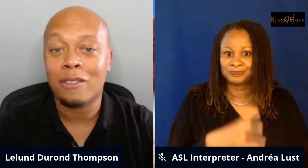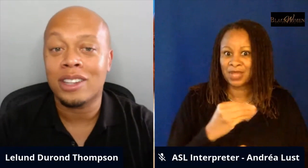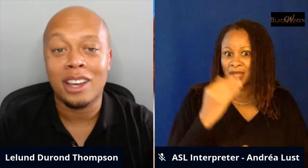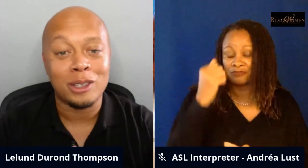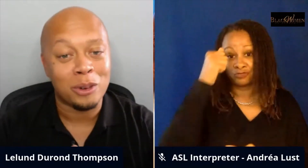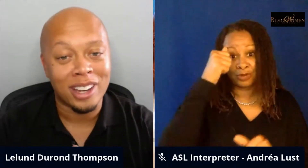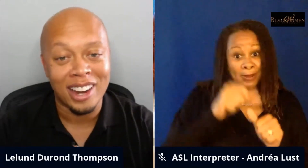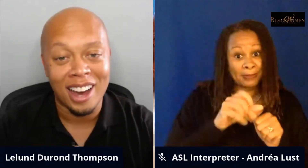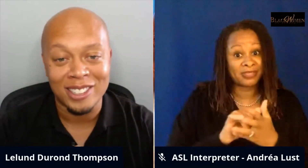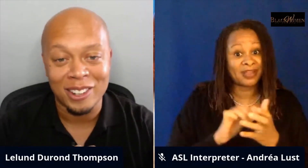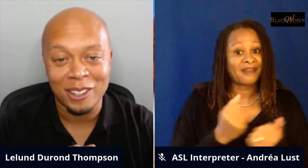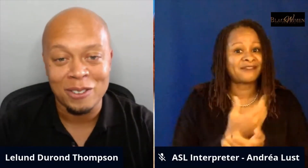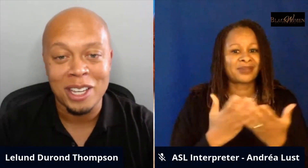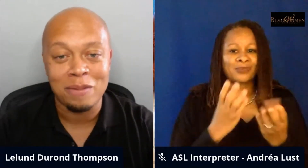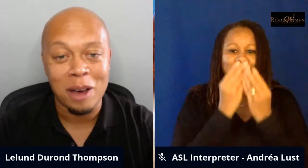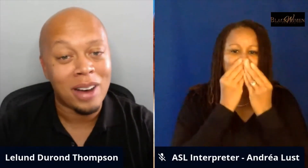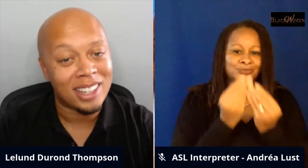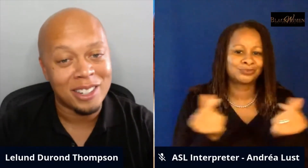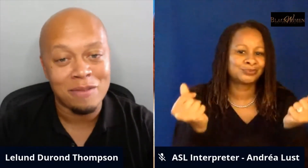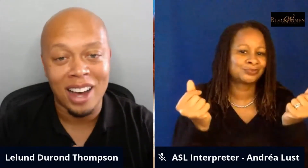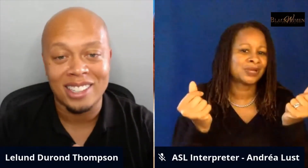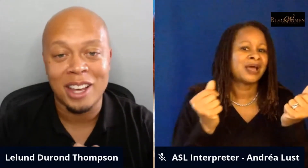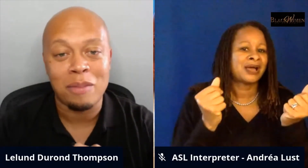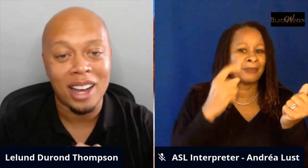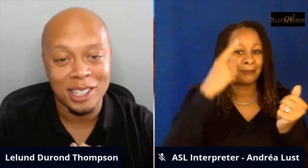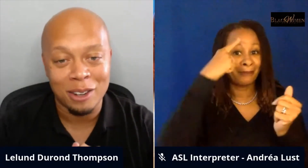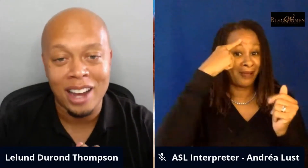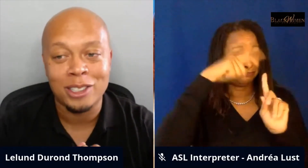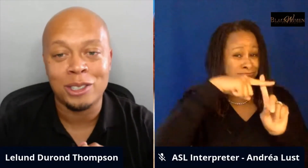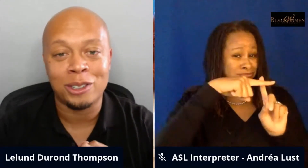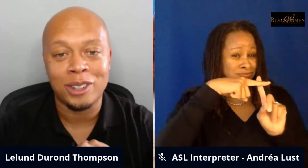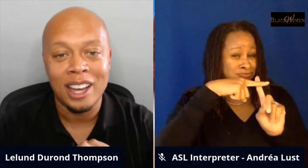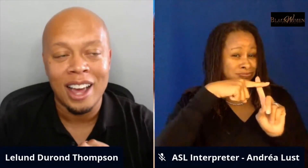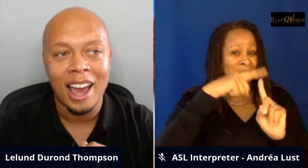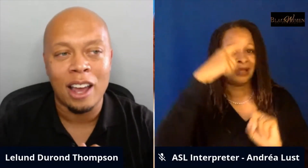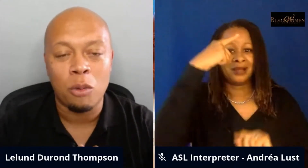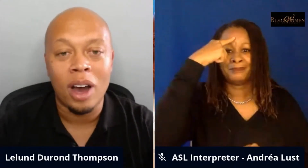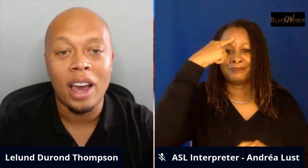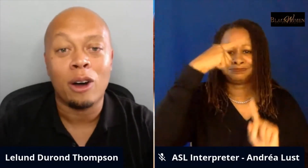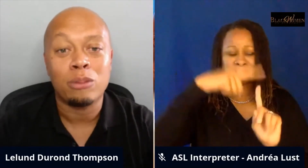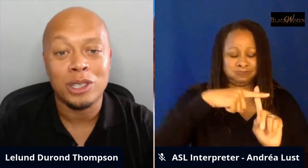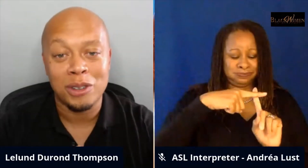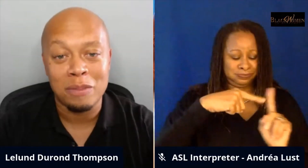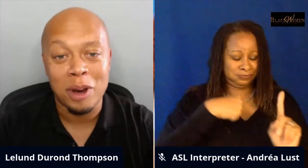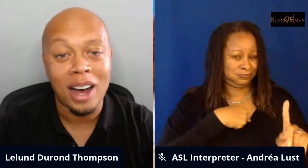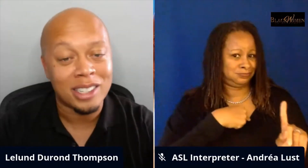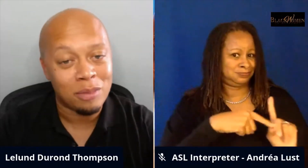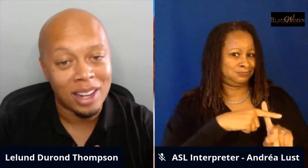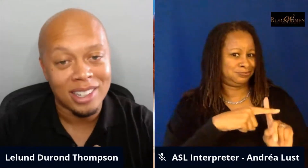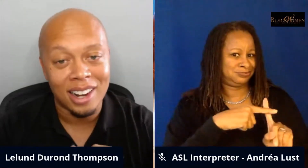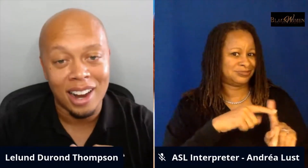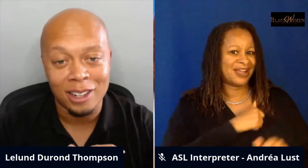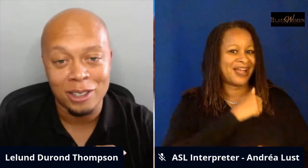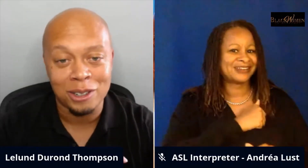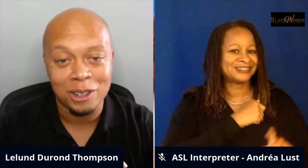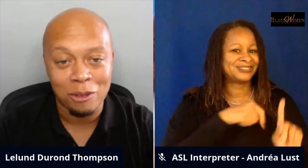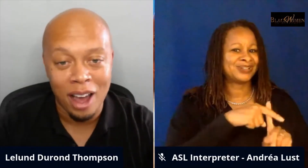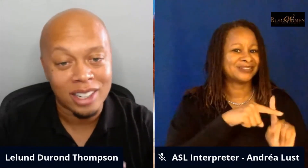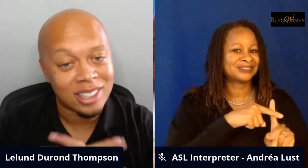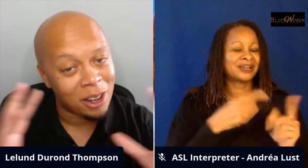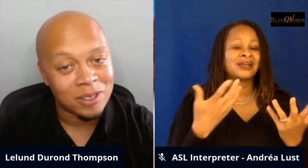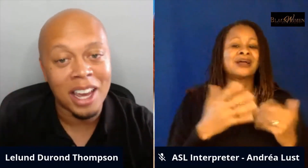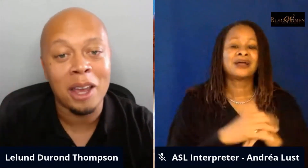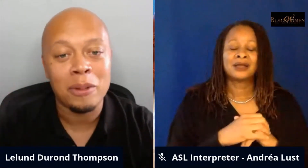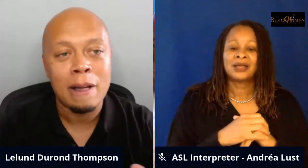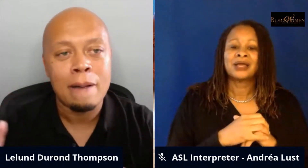that everything is working out as long as we keep that positive mindset, positive attitude. And what helps to keep a positive mindset and attitude around